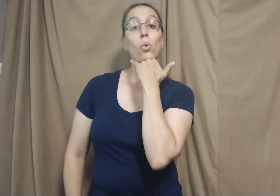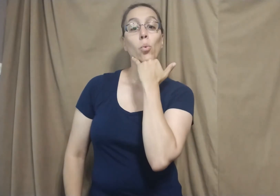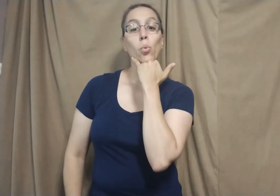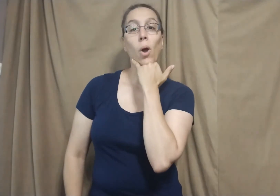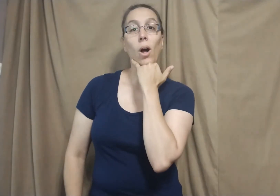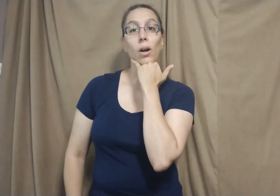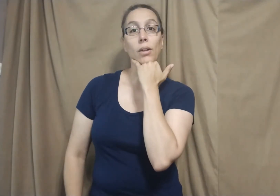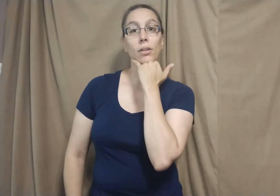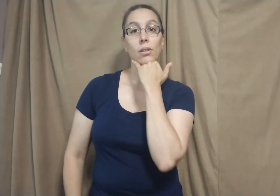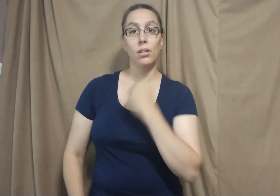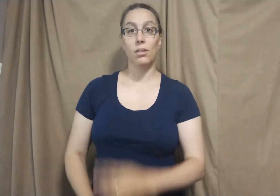wrong,